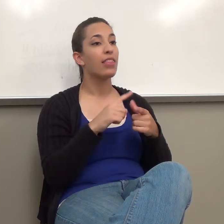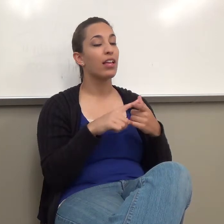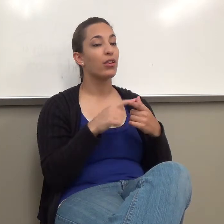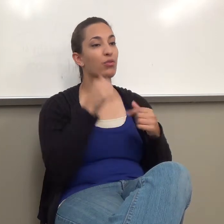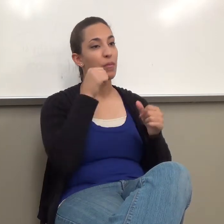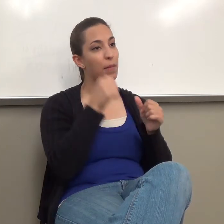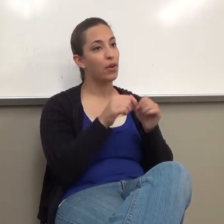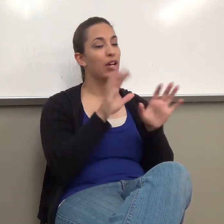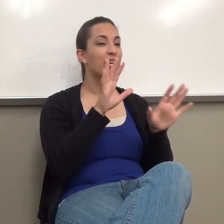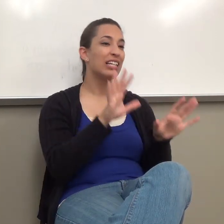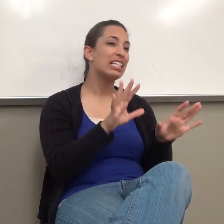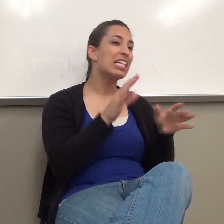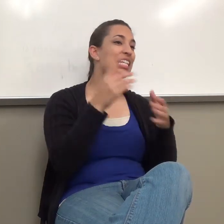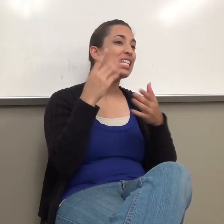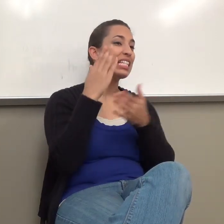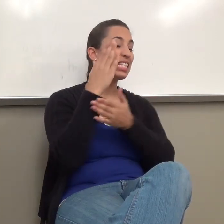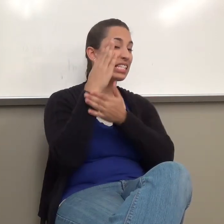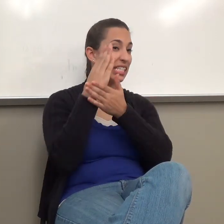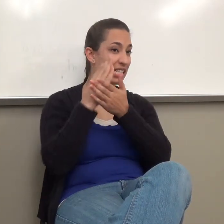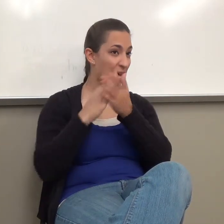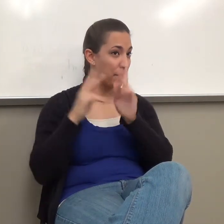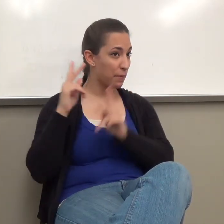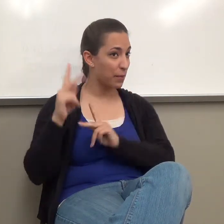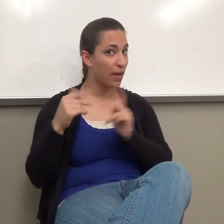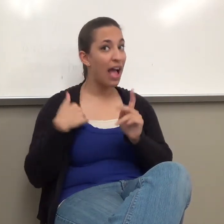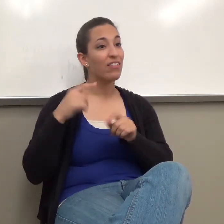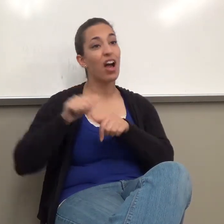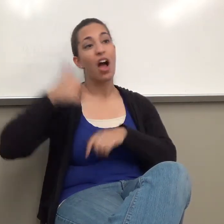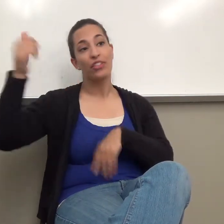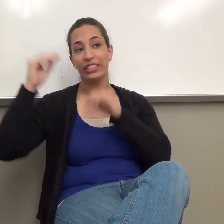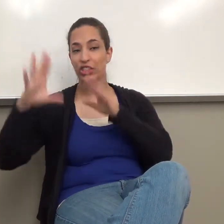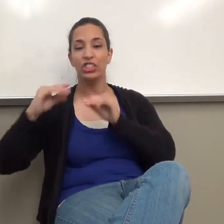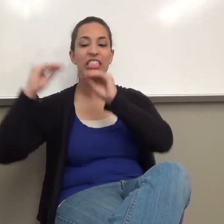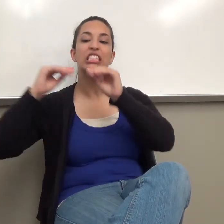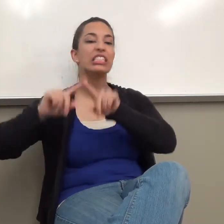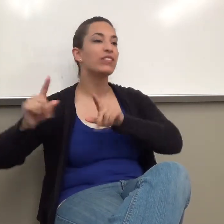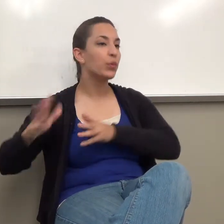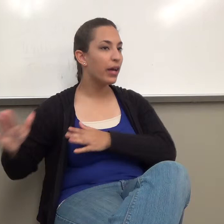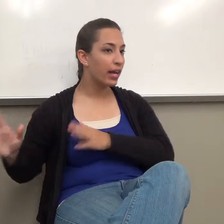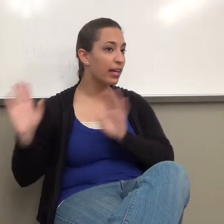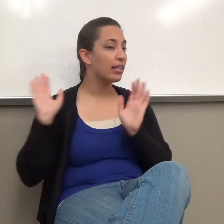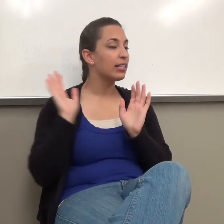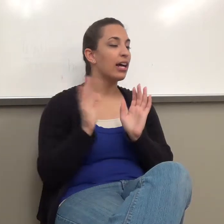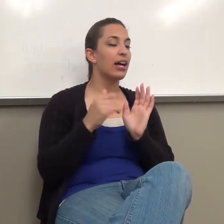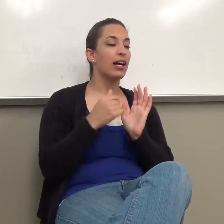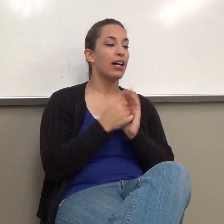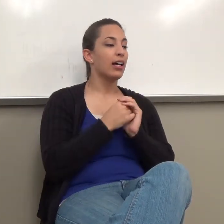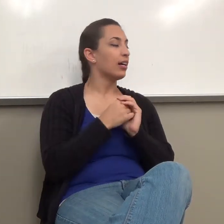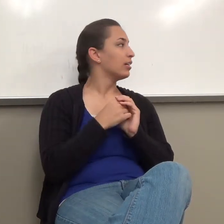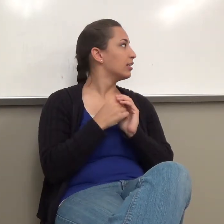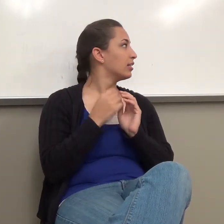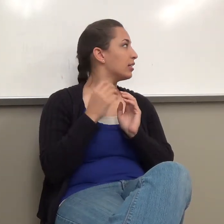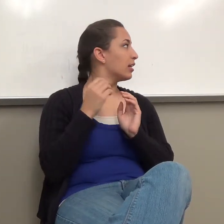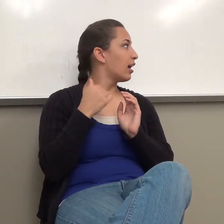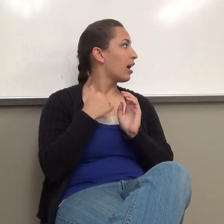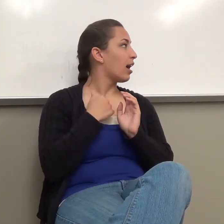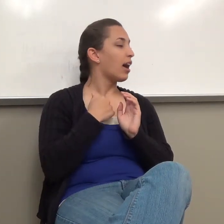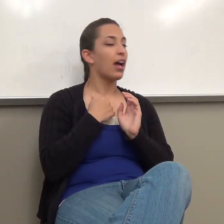had teachers that teach it slightly different. Some teachers require that you have a concluding sentence, but I don't. remember on the paragraph